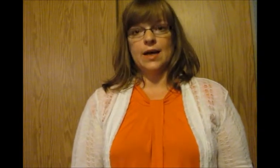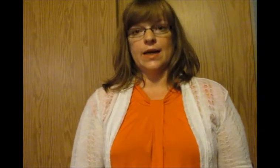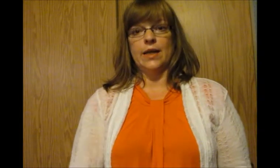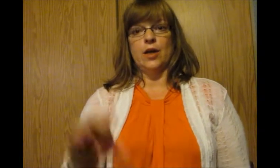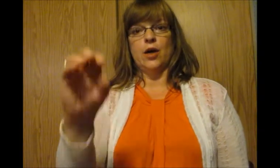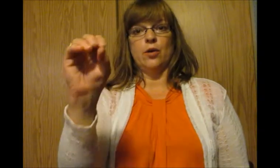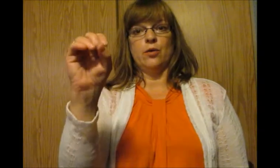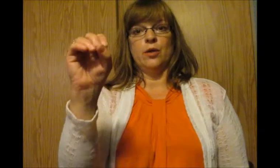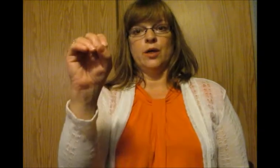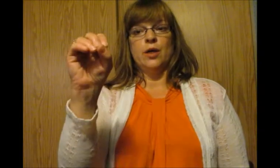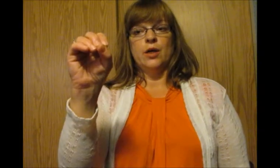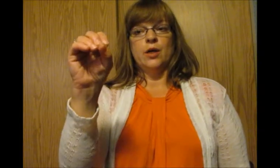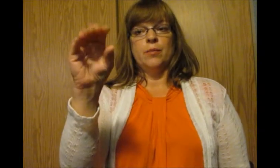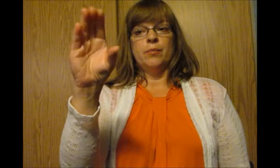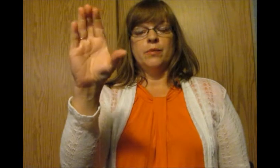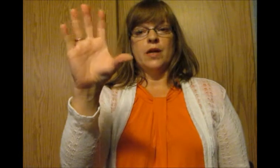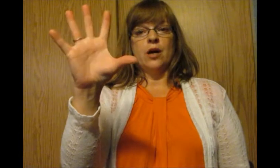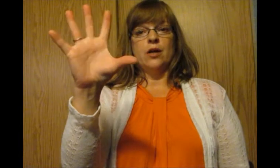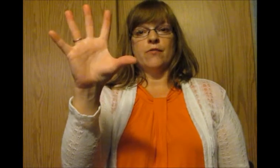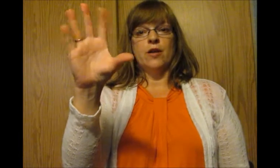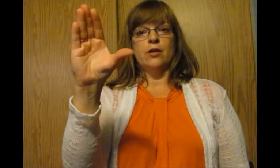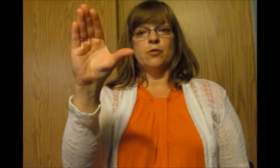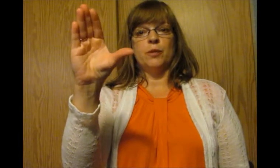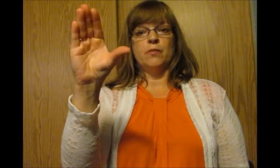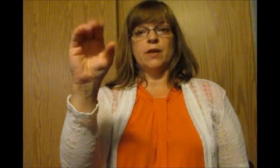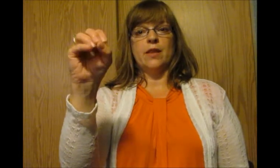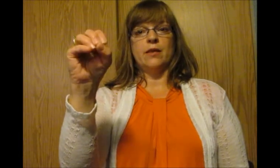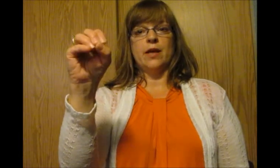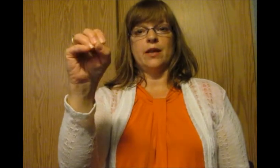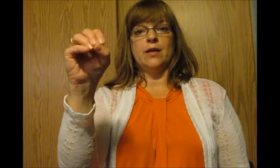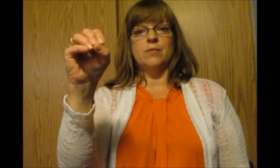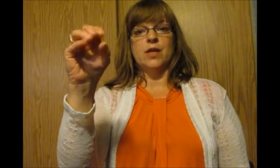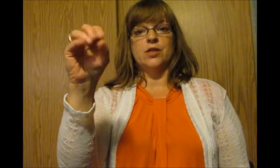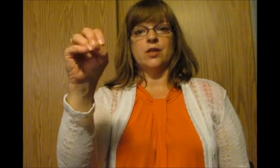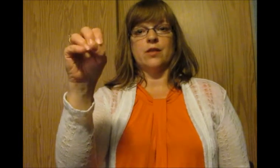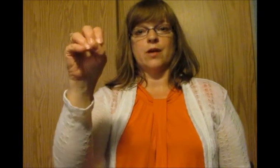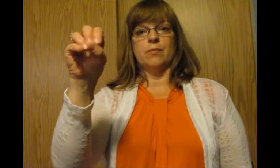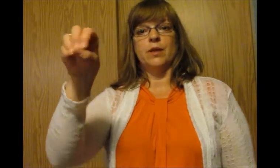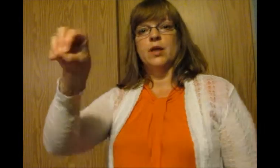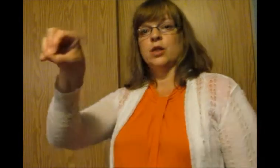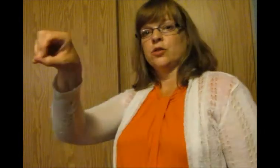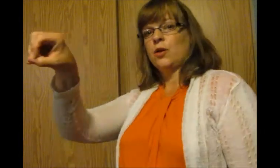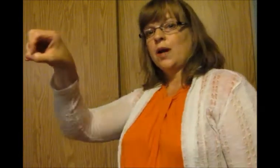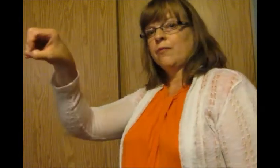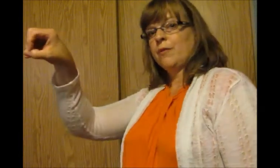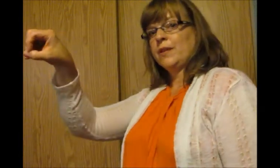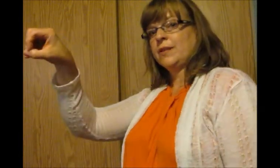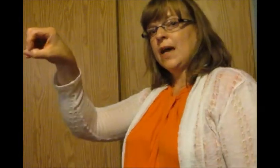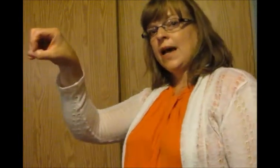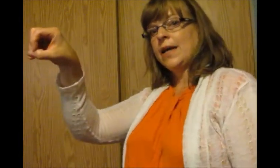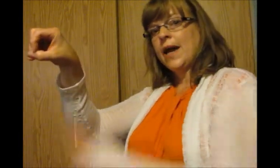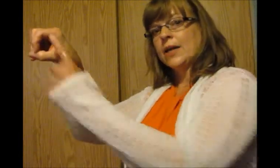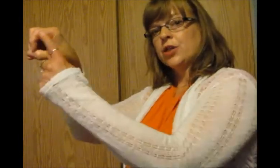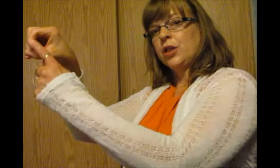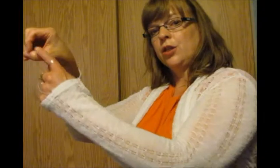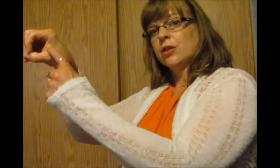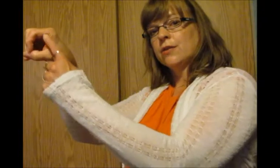sign an O. Take all your fingers, pull them together, and let them touch the thumb. So from the side, it actually looks like